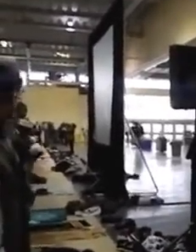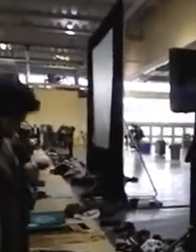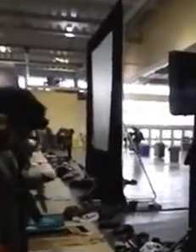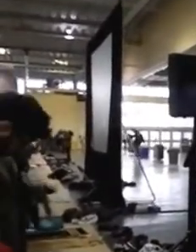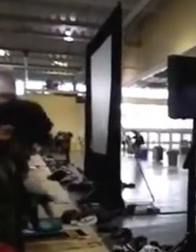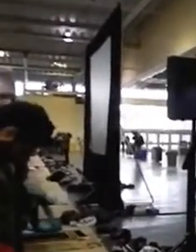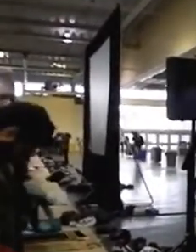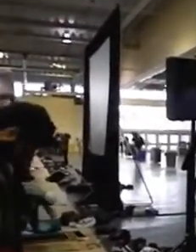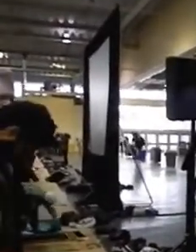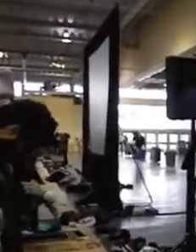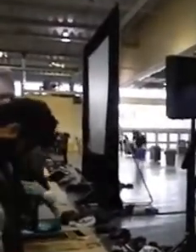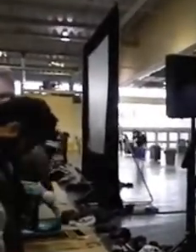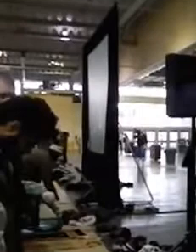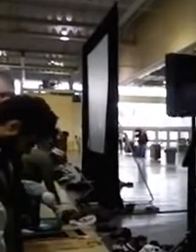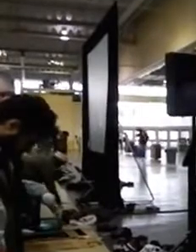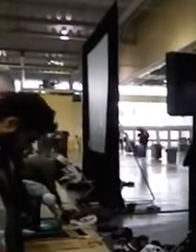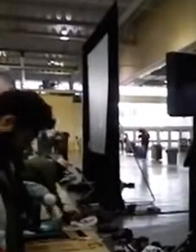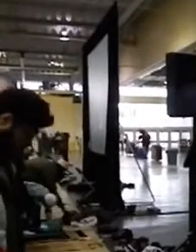face the qibla,